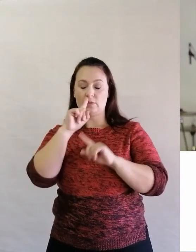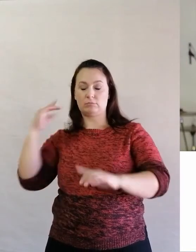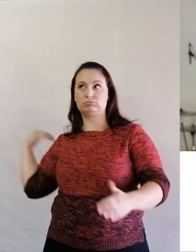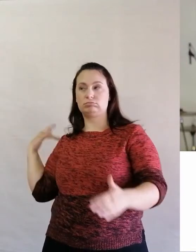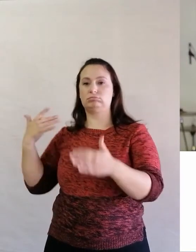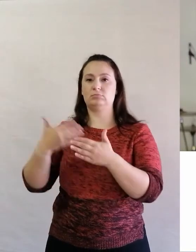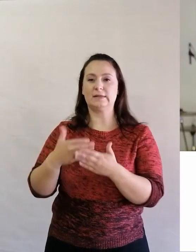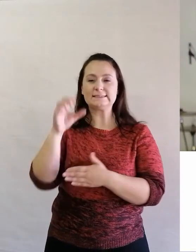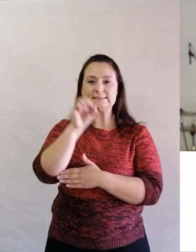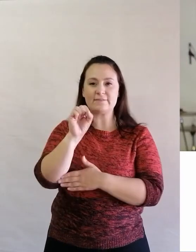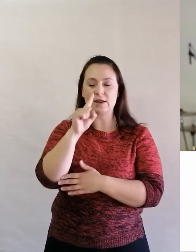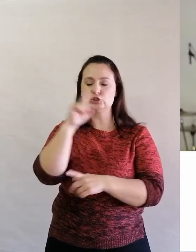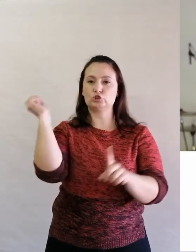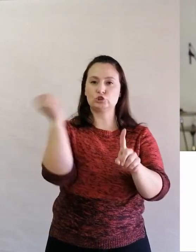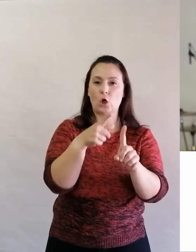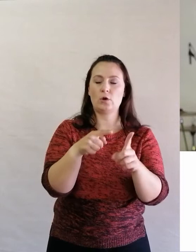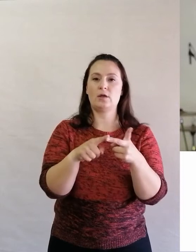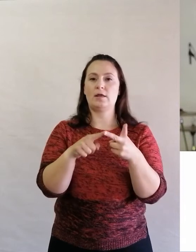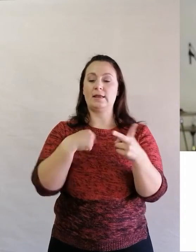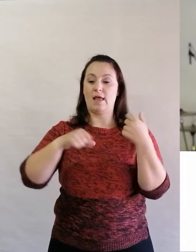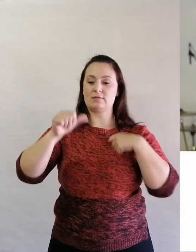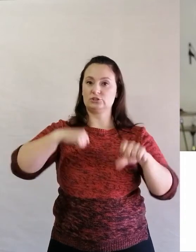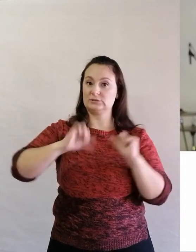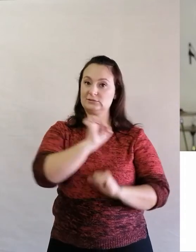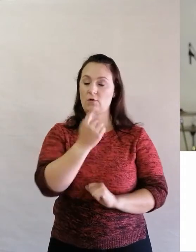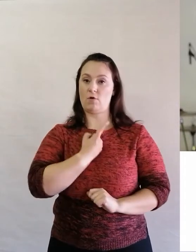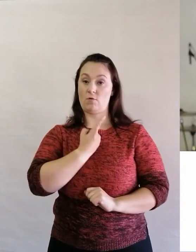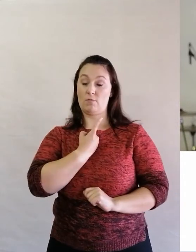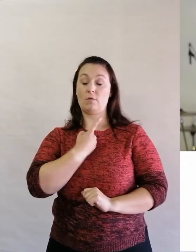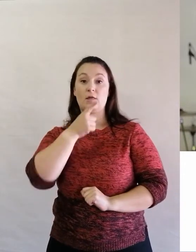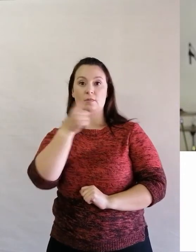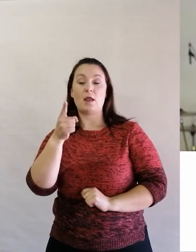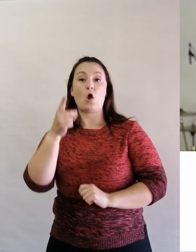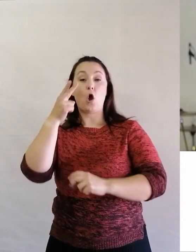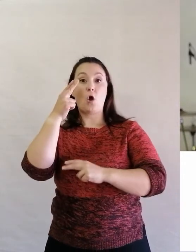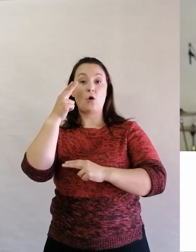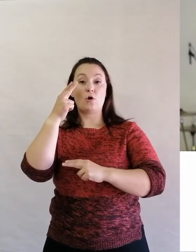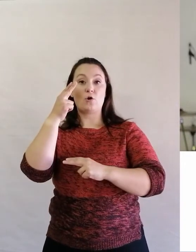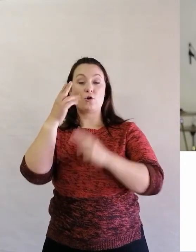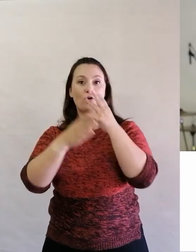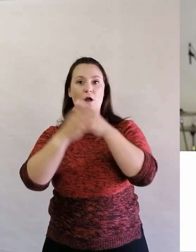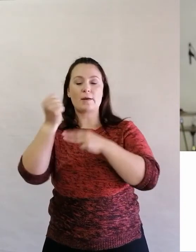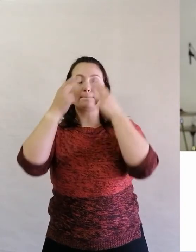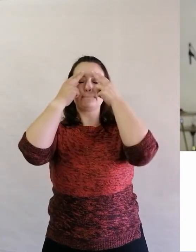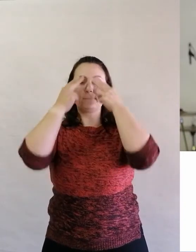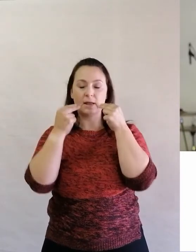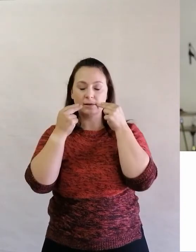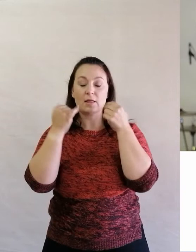actions. Suddenly the lights were coming on. I believe it. God had to blind him so he could begin to see